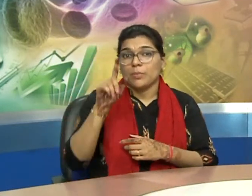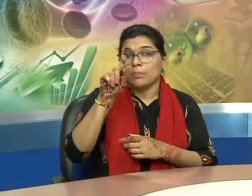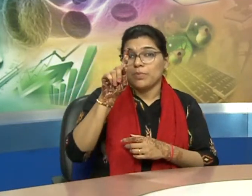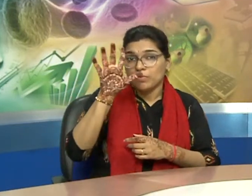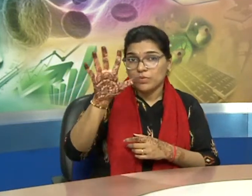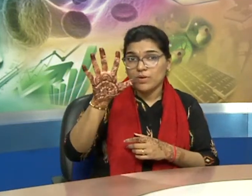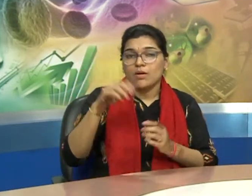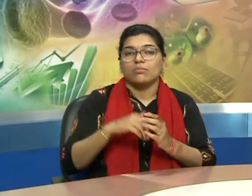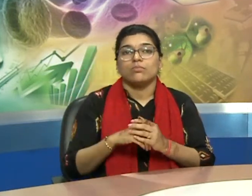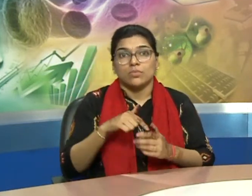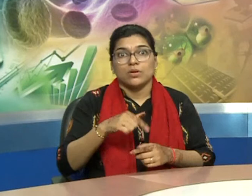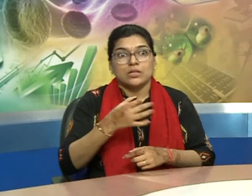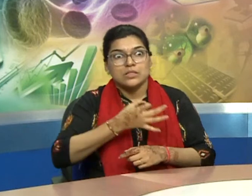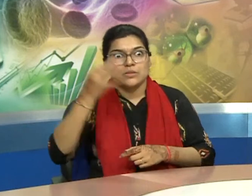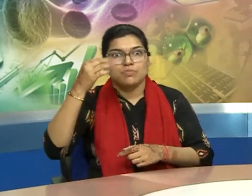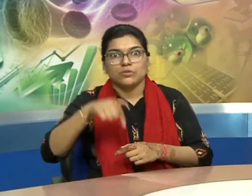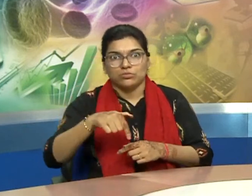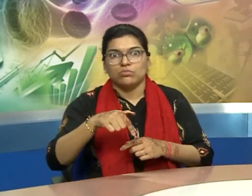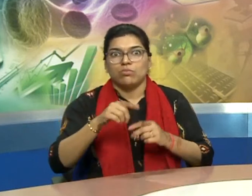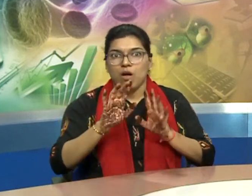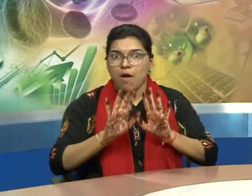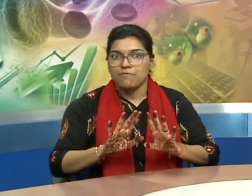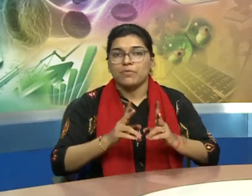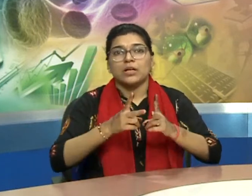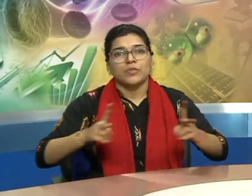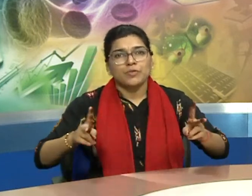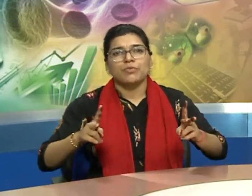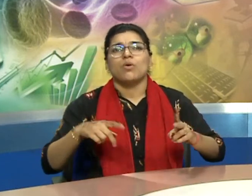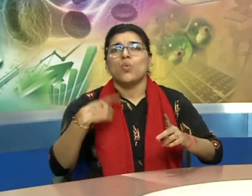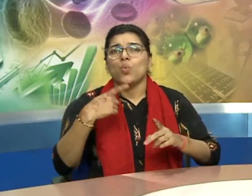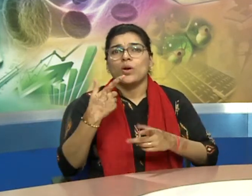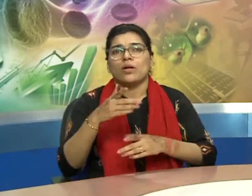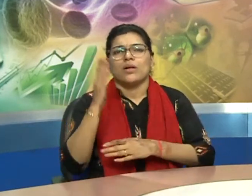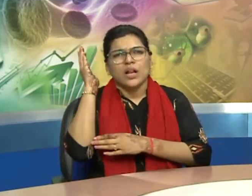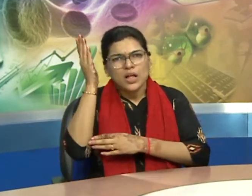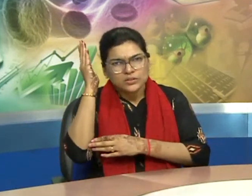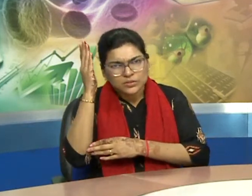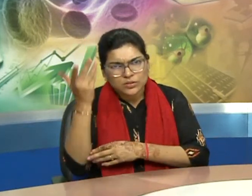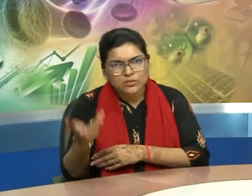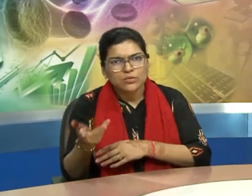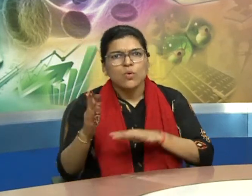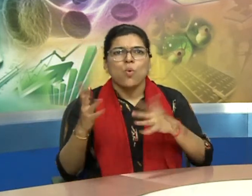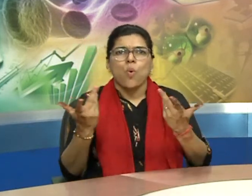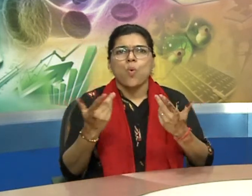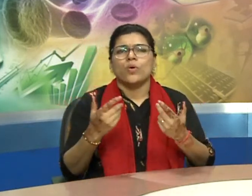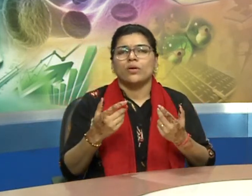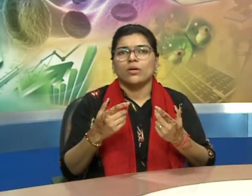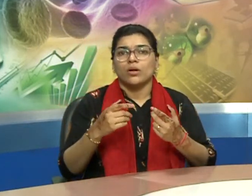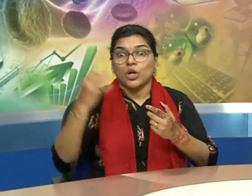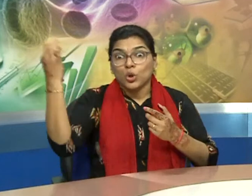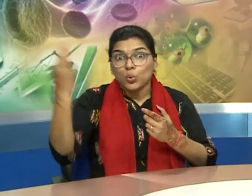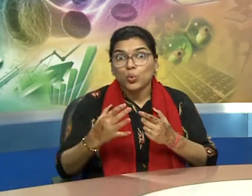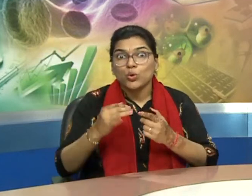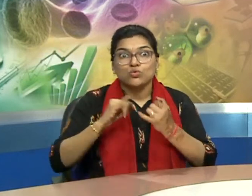And then 15th point explains the special lectures, demonstrations of new softwares